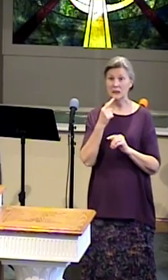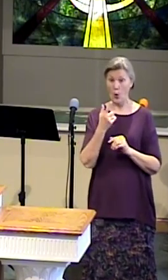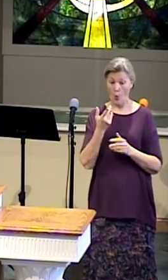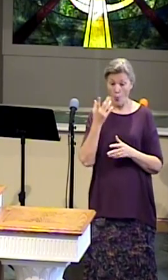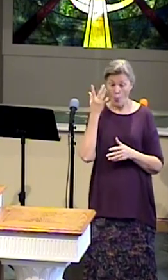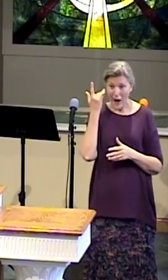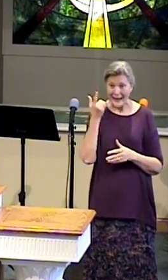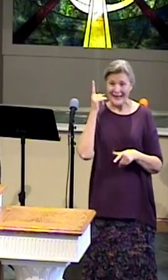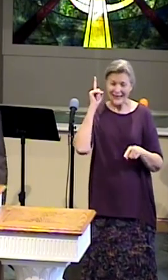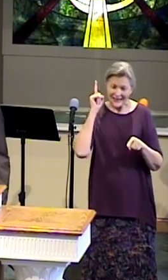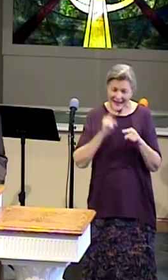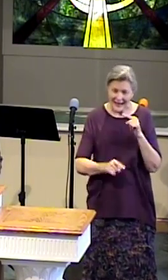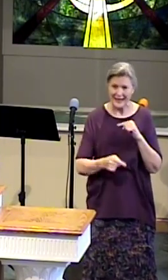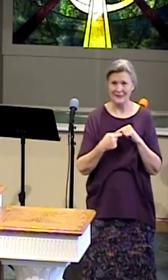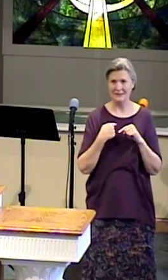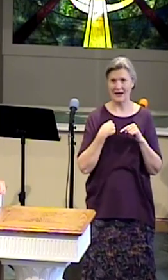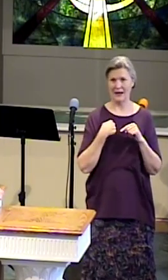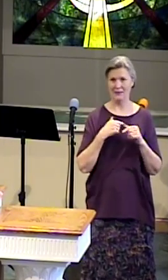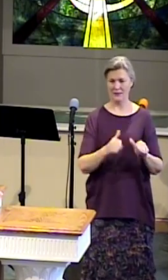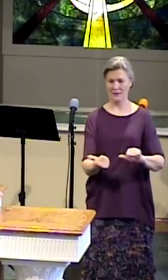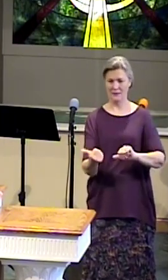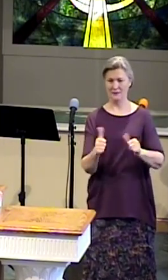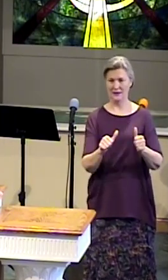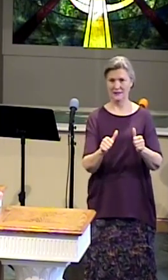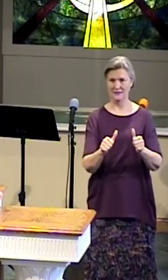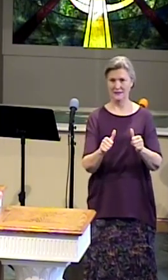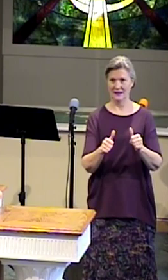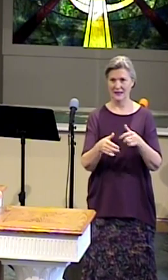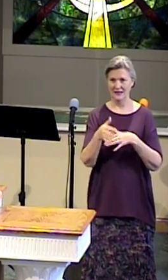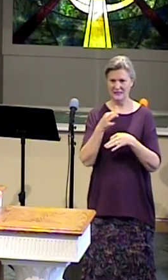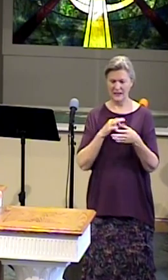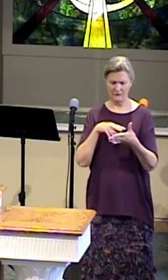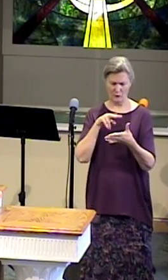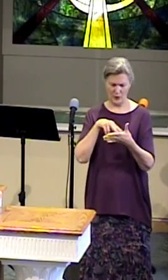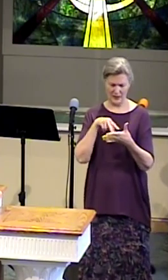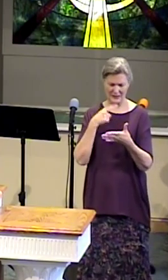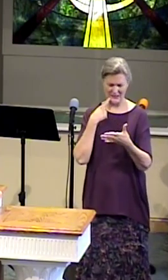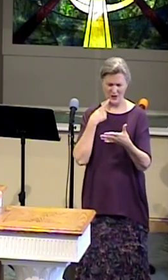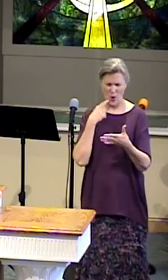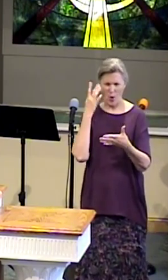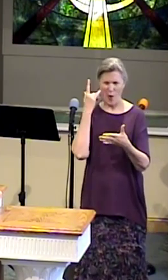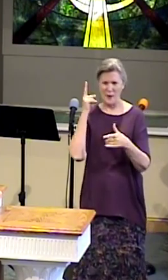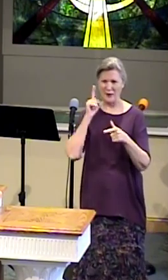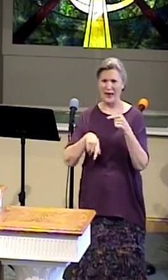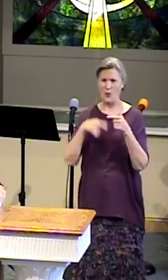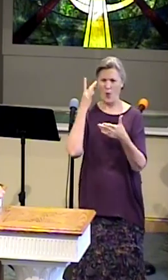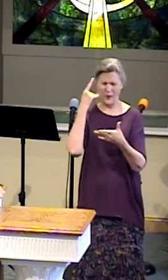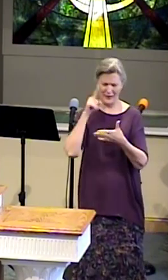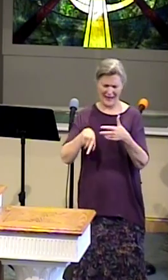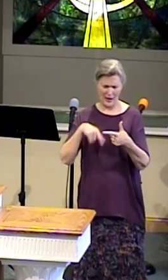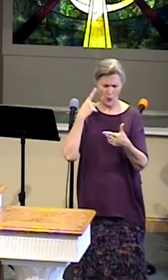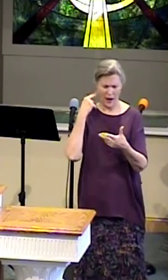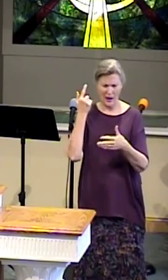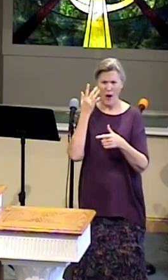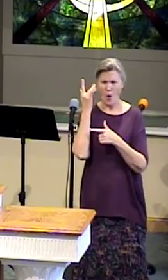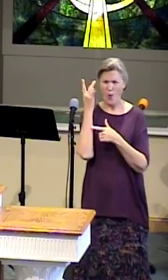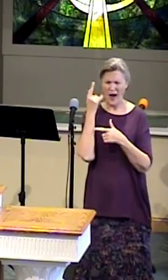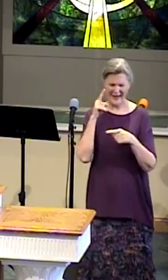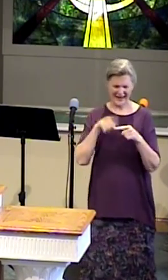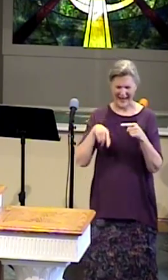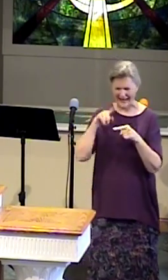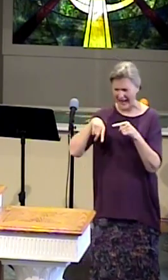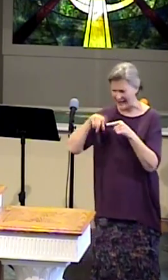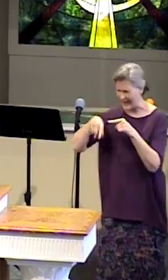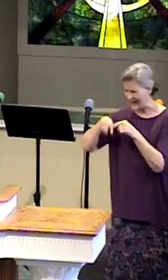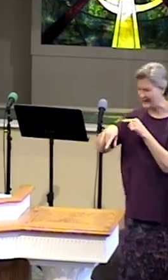shift today. Instead of reading the Word of God and coming up with reasons why we can't, it's about time somebody asked